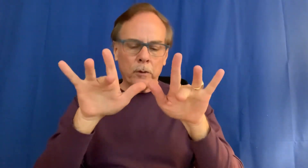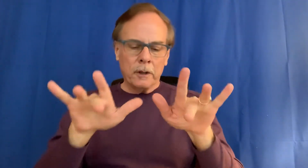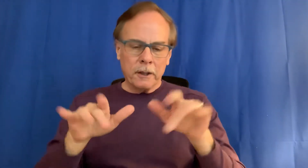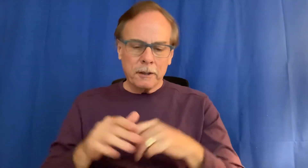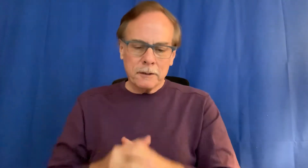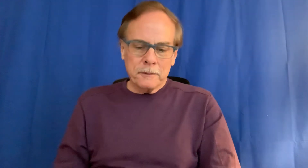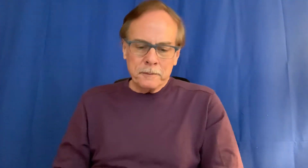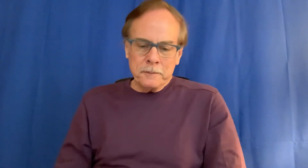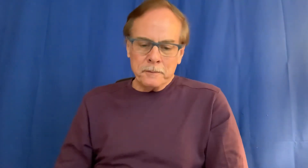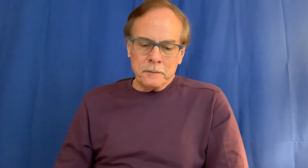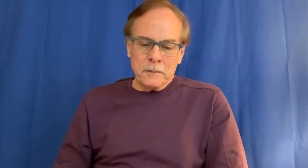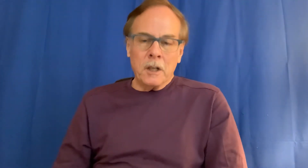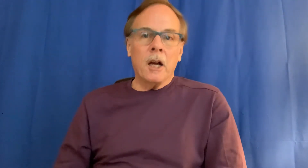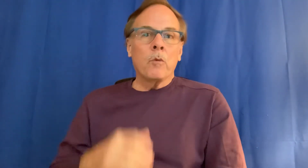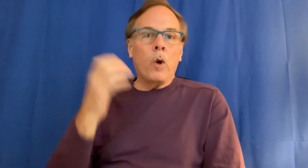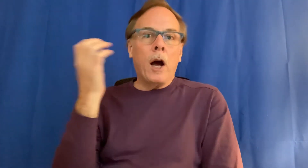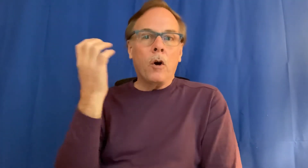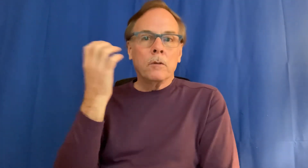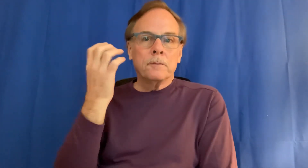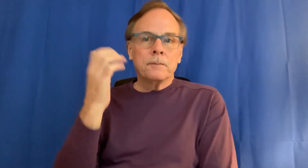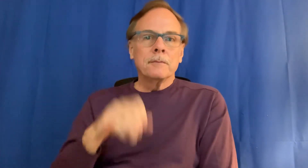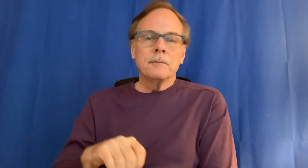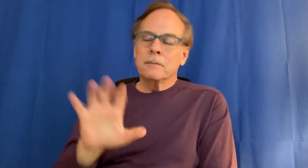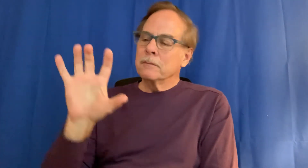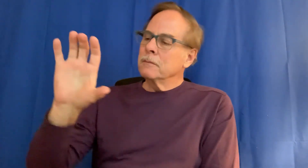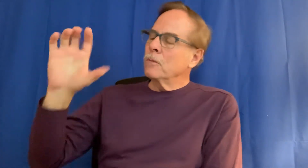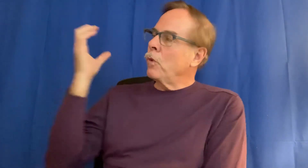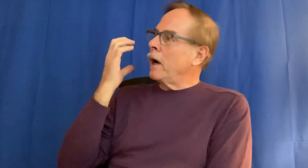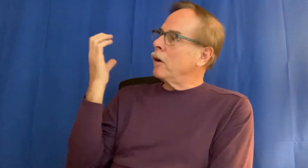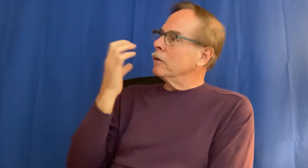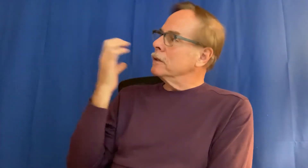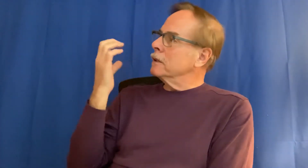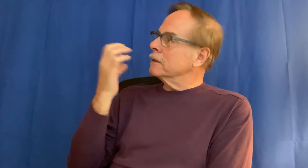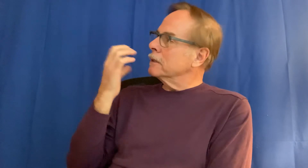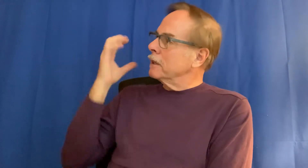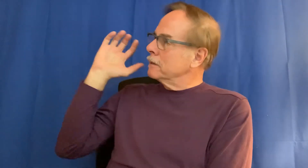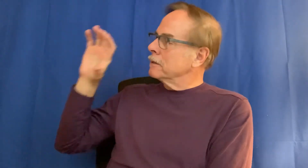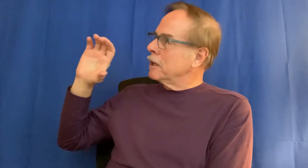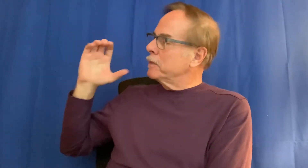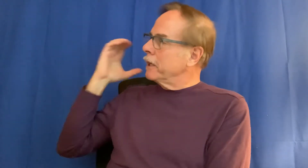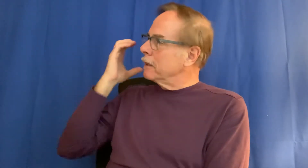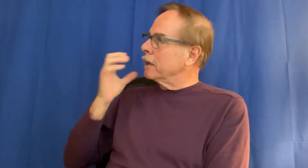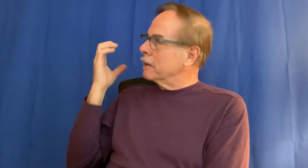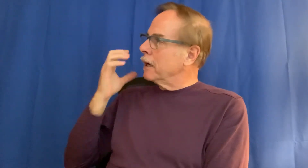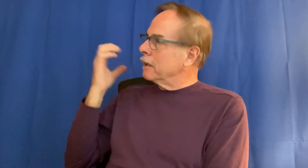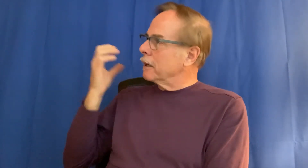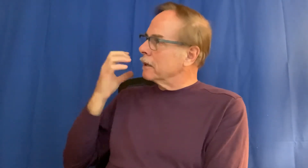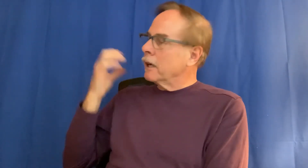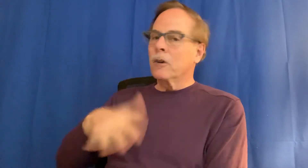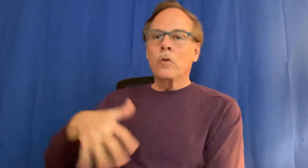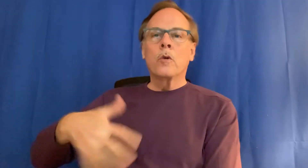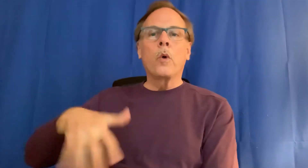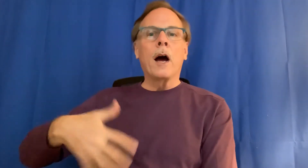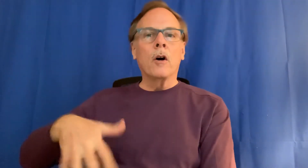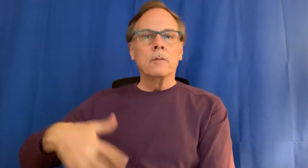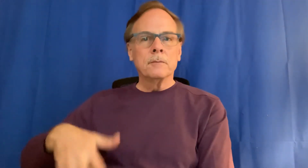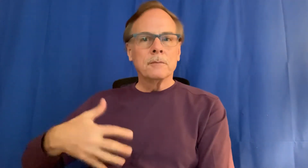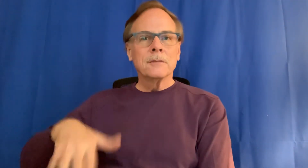thing. And wow. Wow is the cupped hand like that, or wow. See